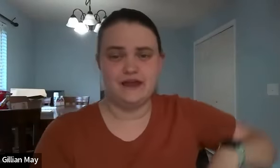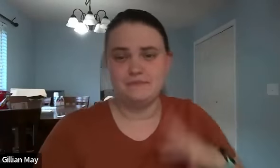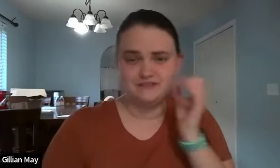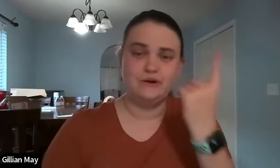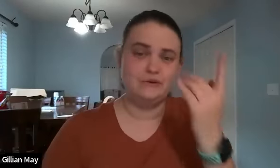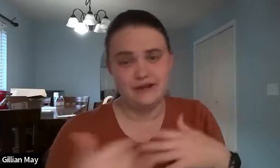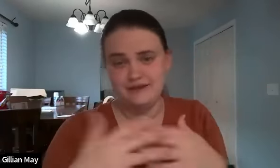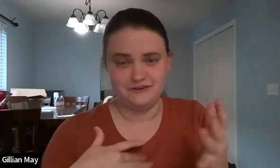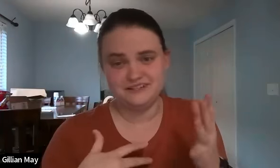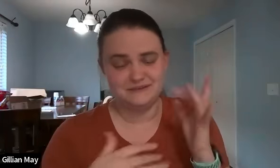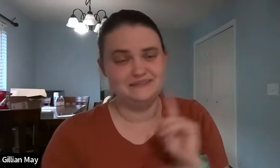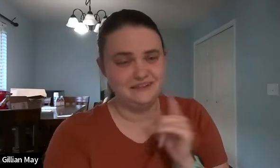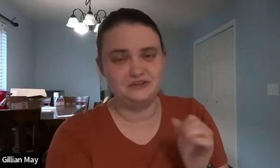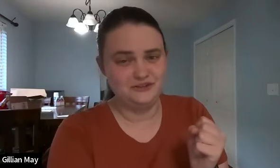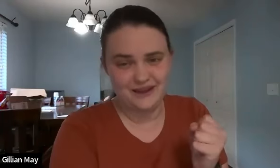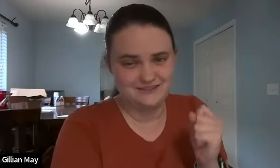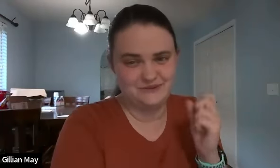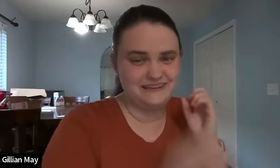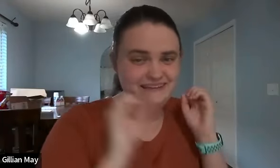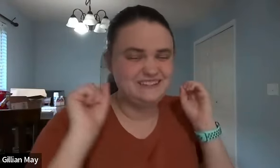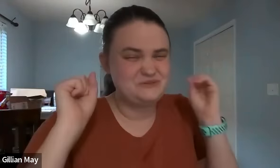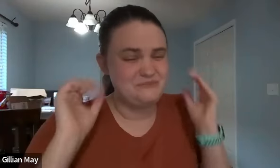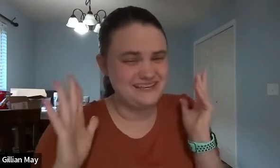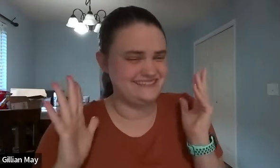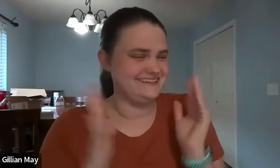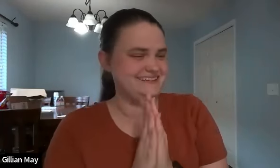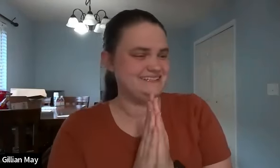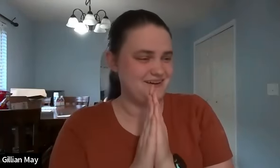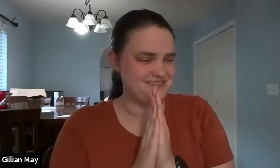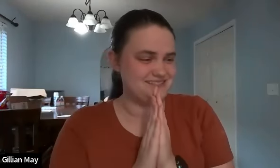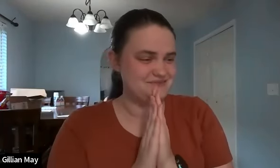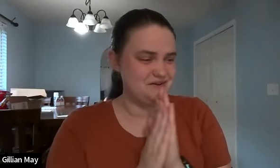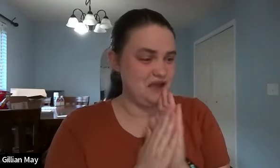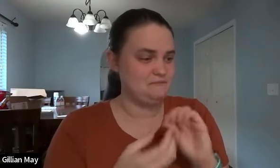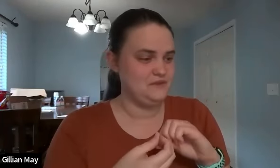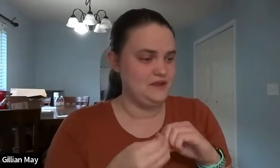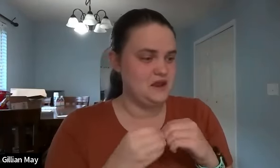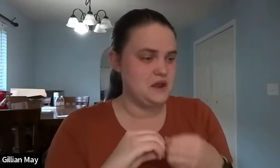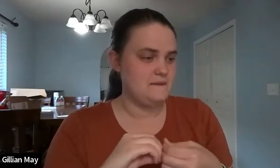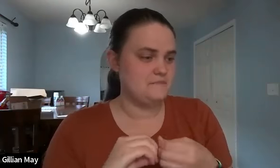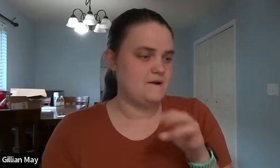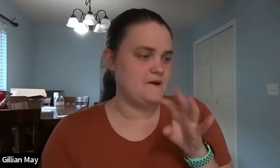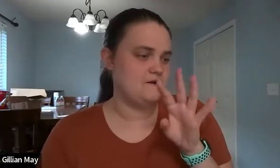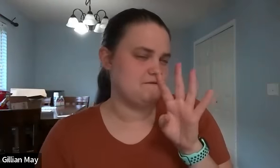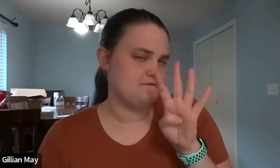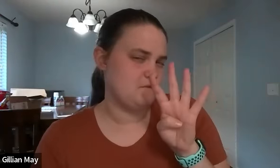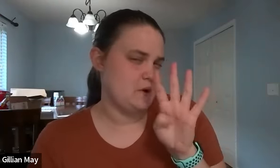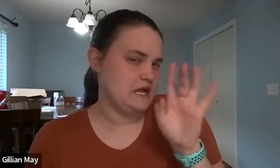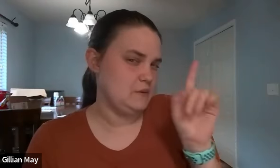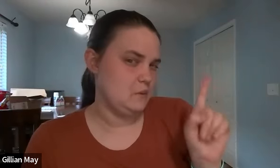I missed one, whatever. Because I mean, literally, you guys have been doing amazing. Awesome. Okay. Number